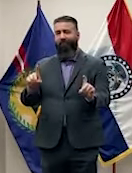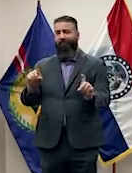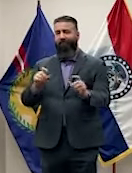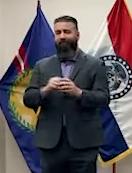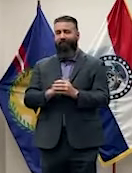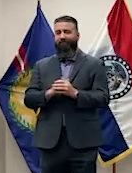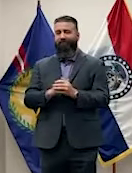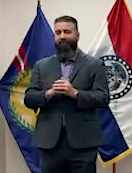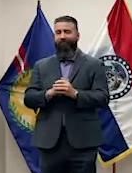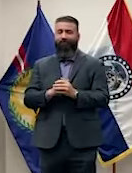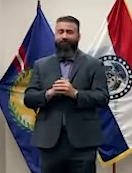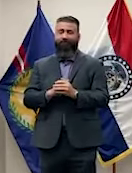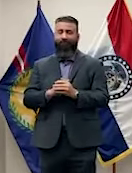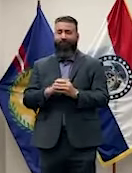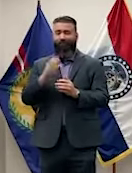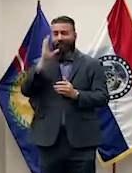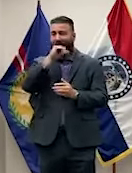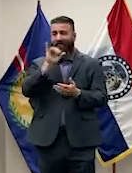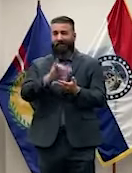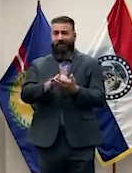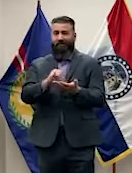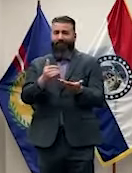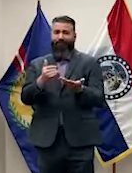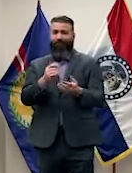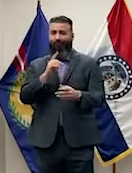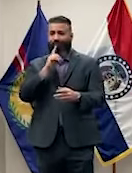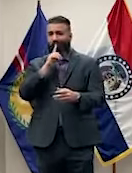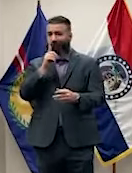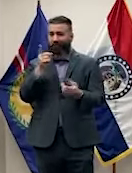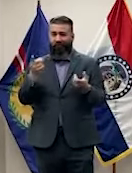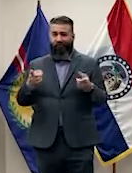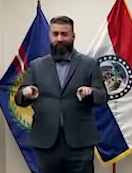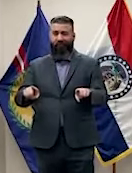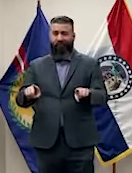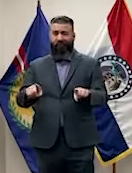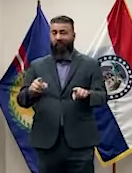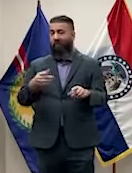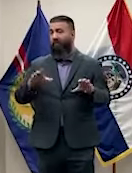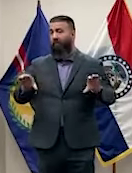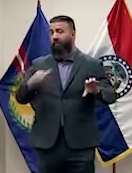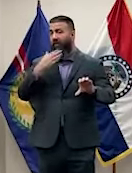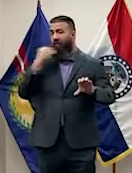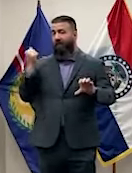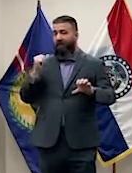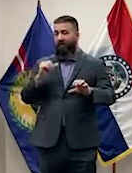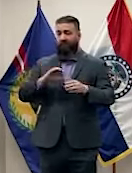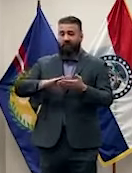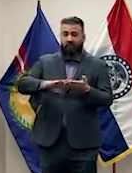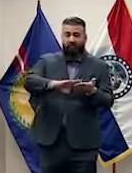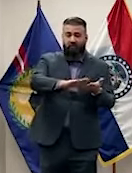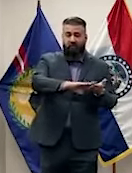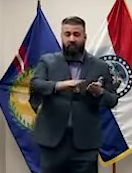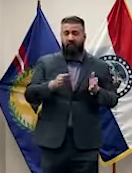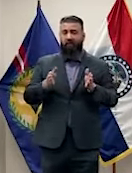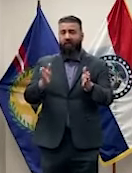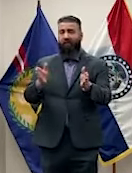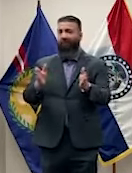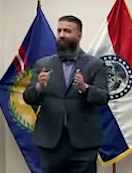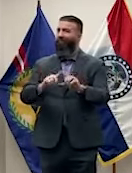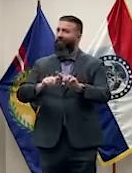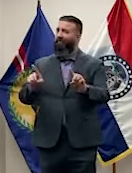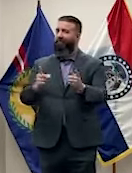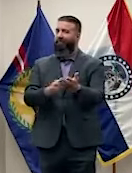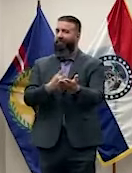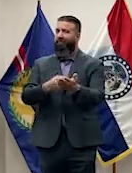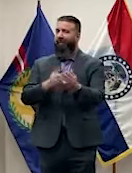a reality. We'll do our best to keep the roads clear, but sometimes the weather can overwhelm us, and it will certainly impact our